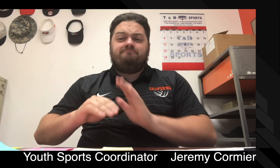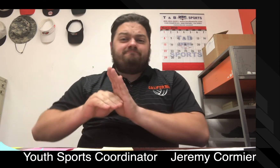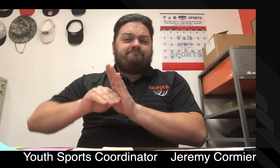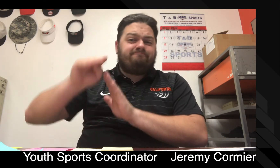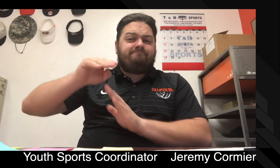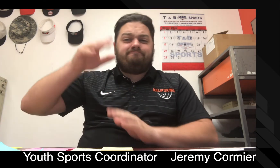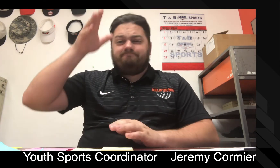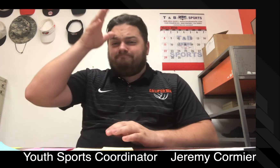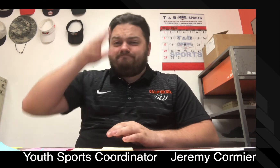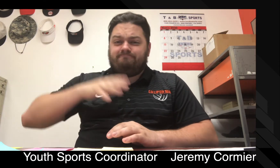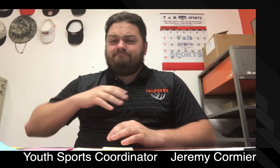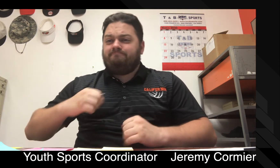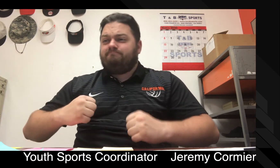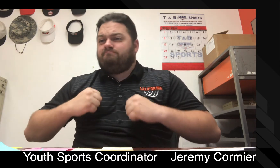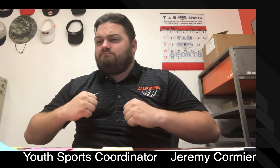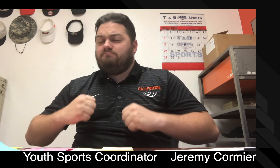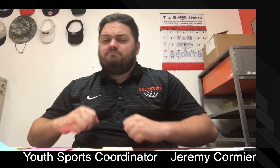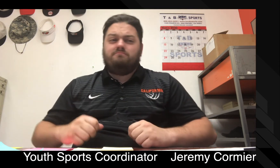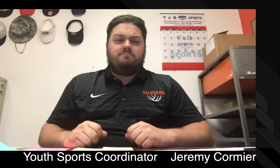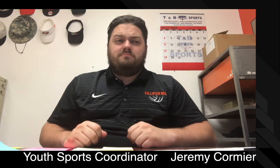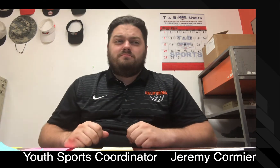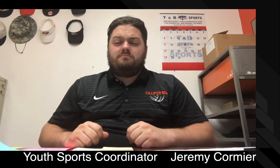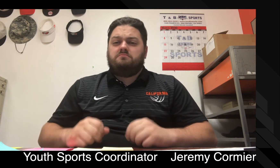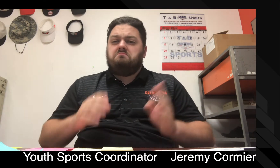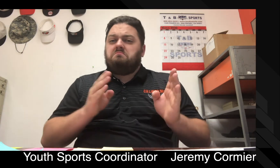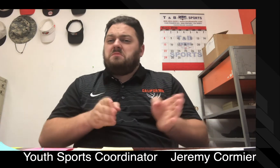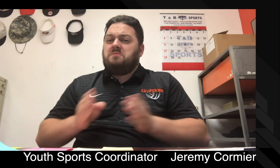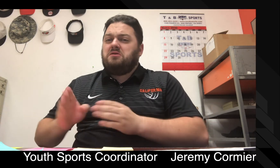His appearance is mature.